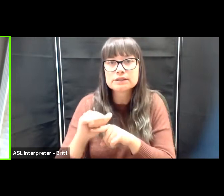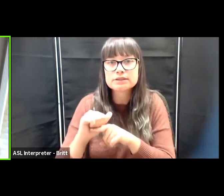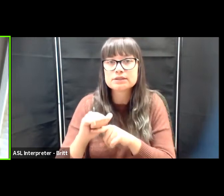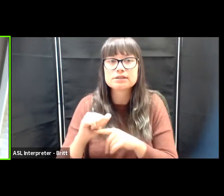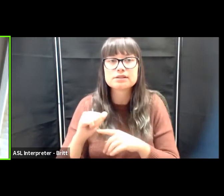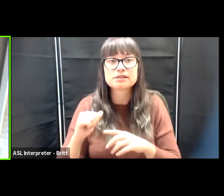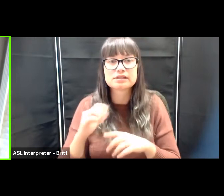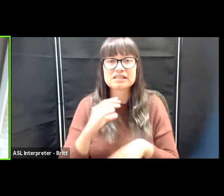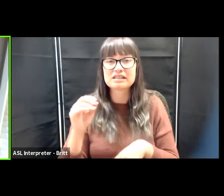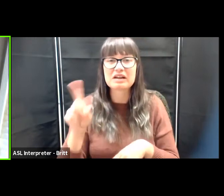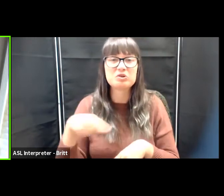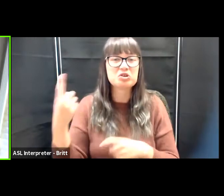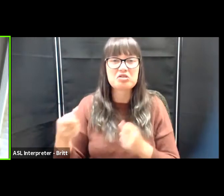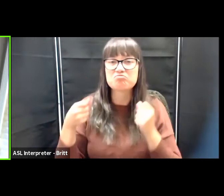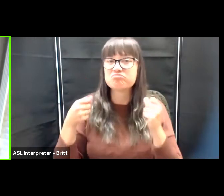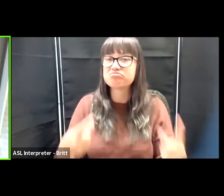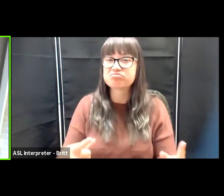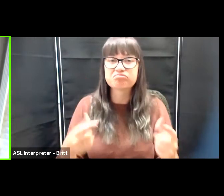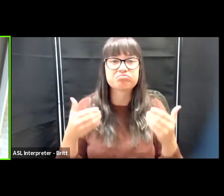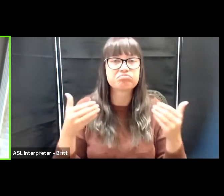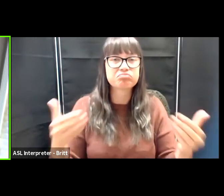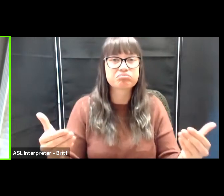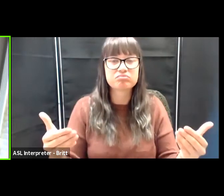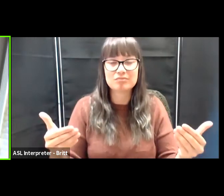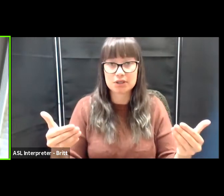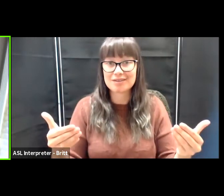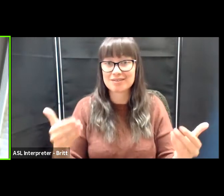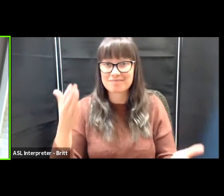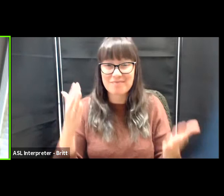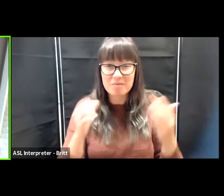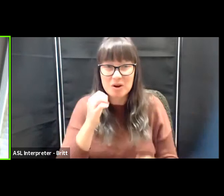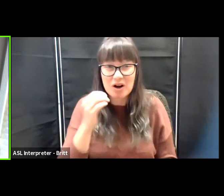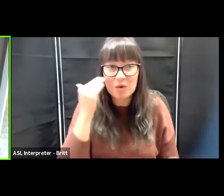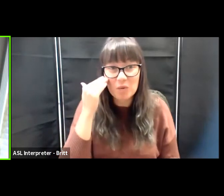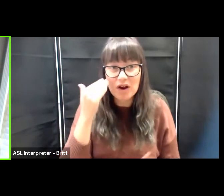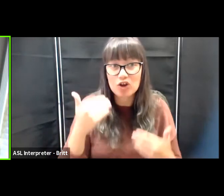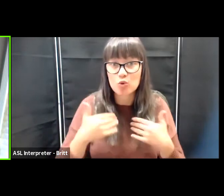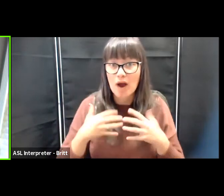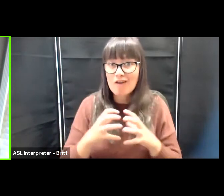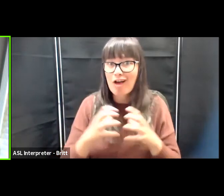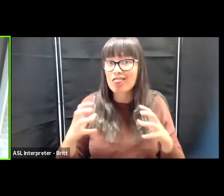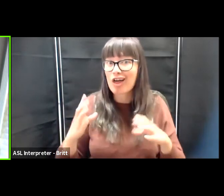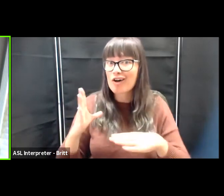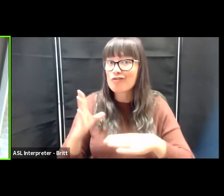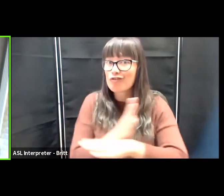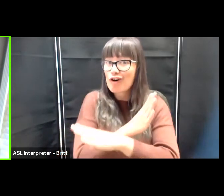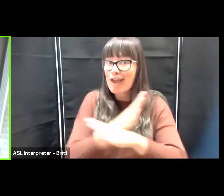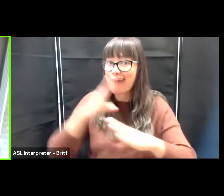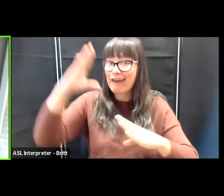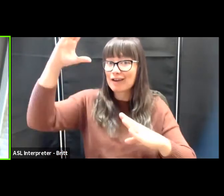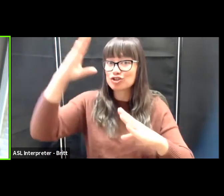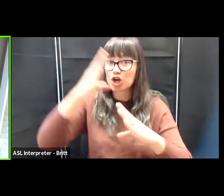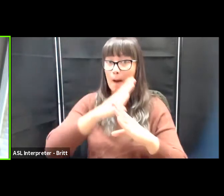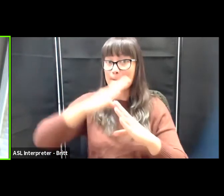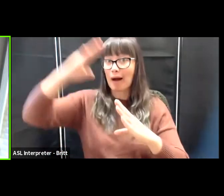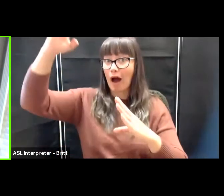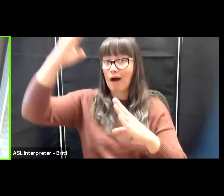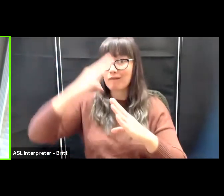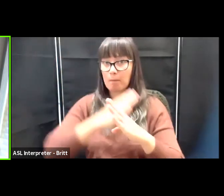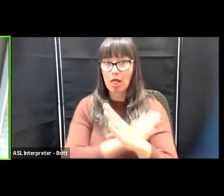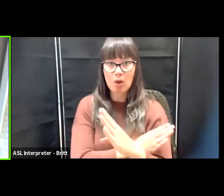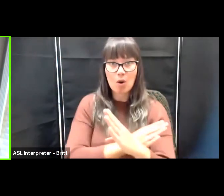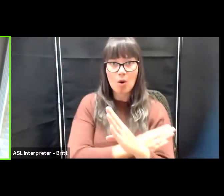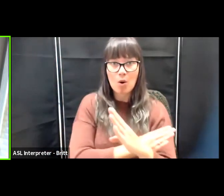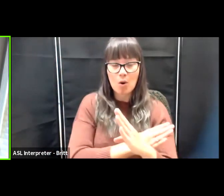just willy-nillying it, you might not be aware that you have a lot of range above where you are and below where you are. So this